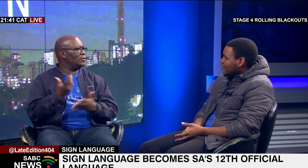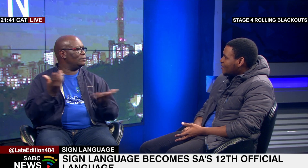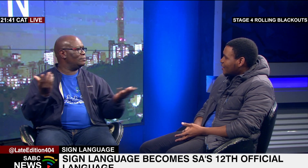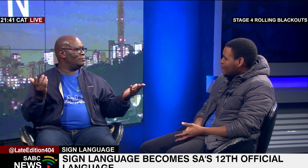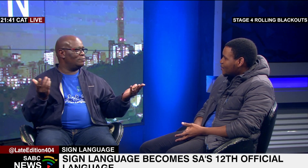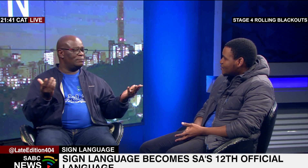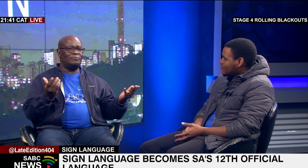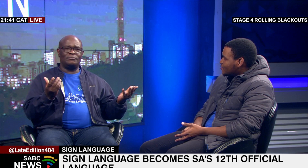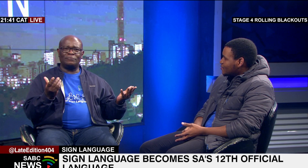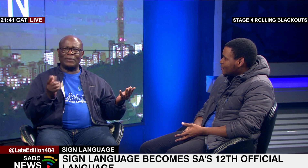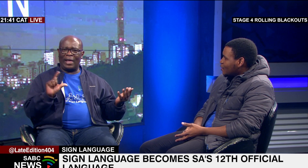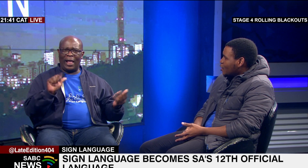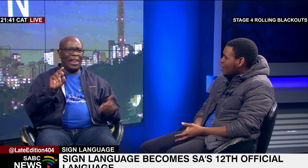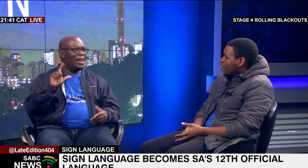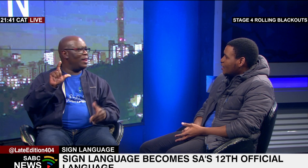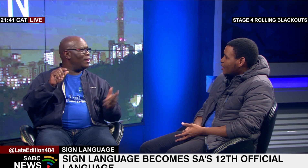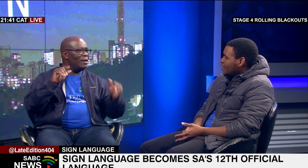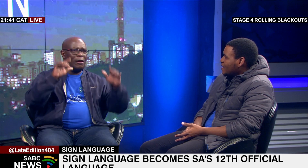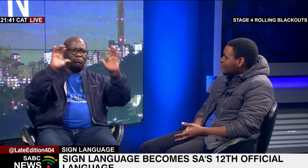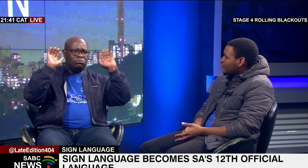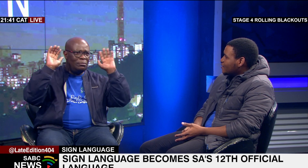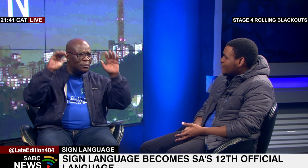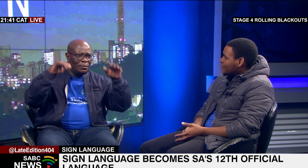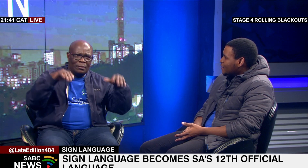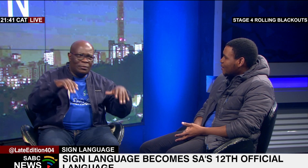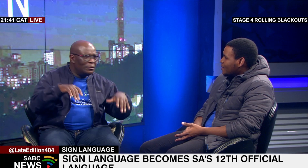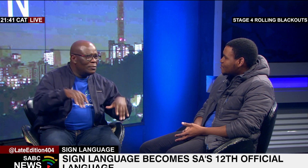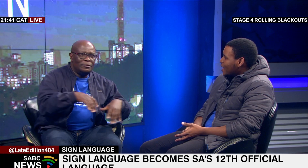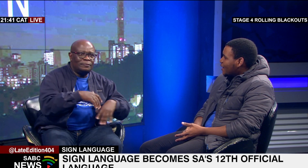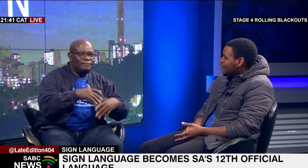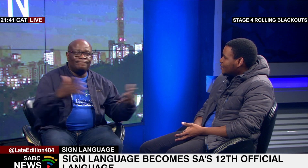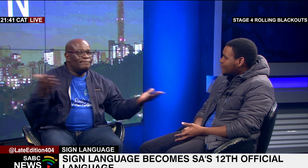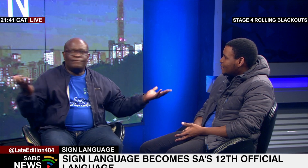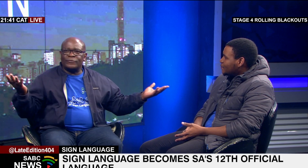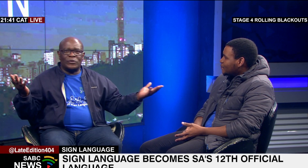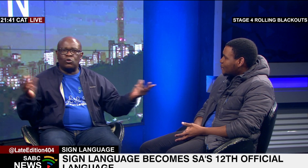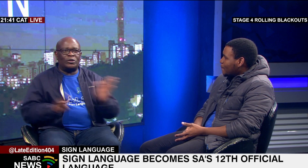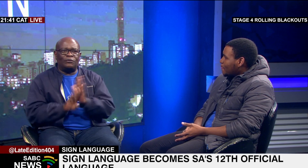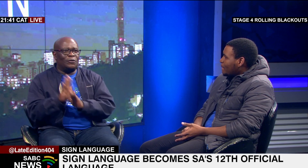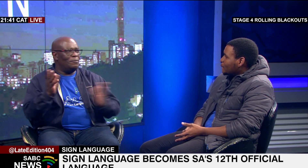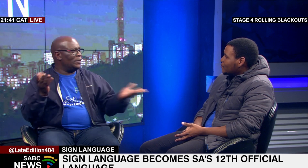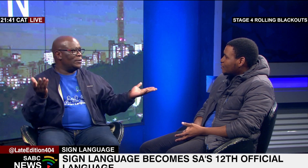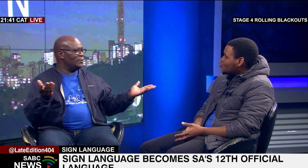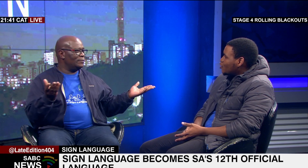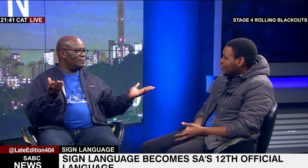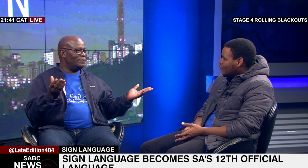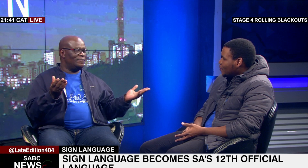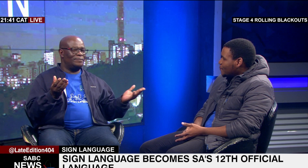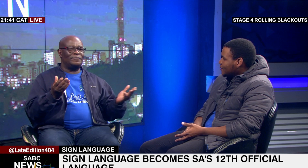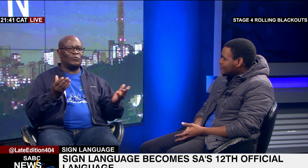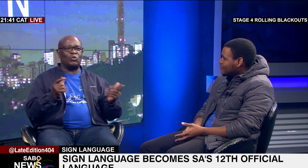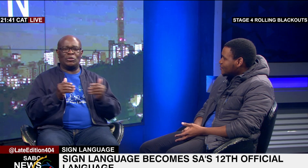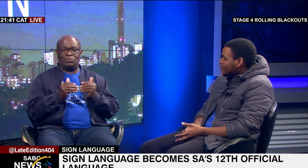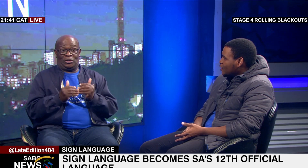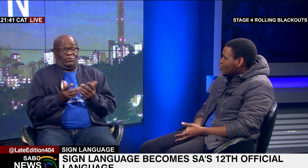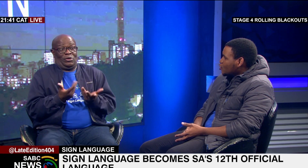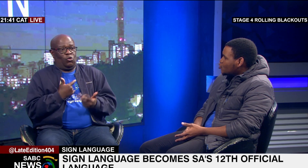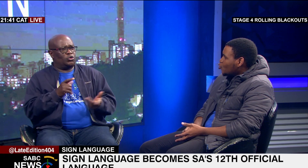nothing happens. And then everything becomes lull. There's no development. So we